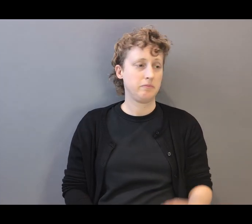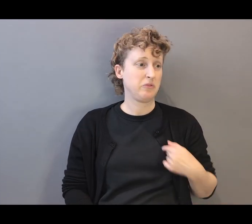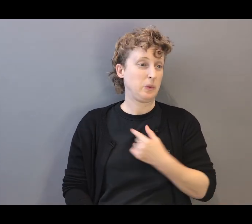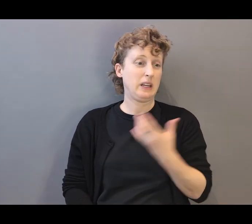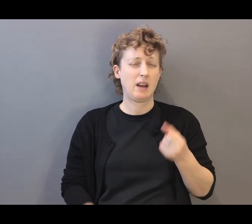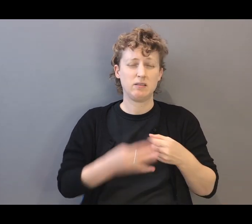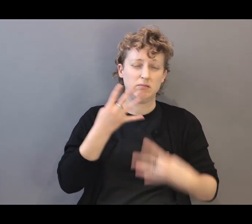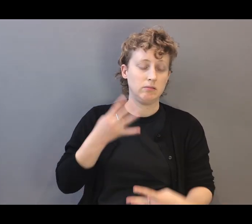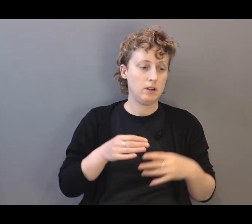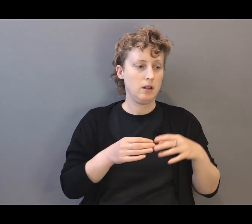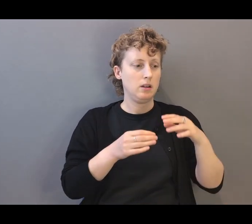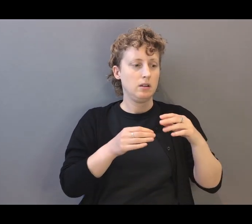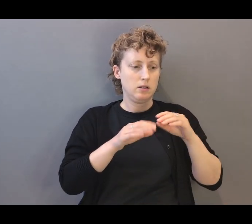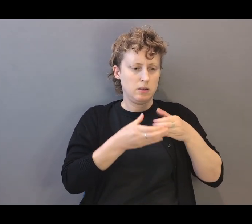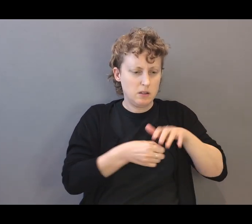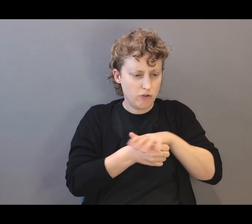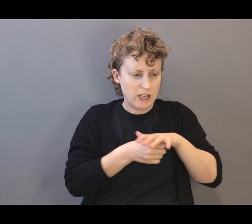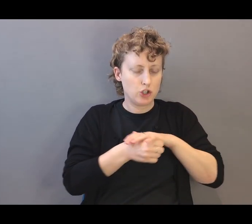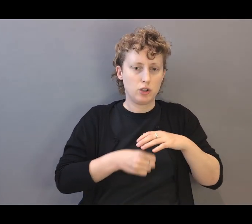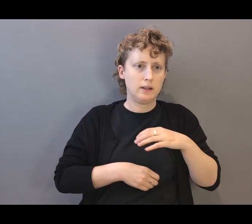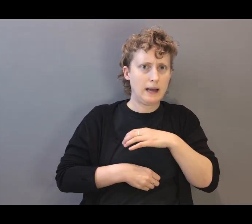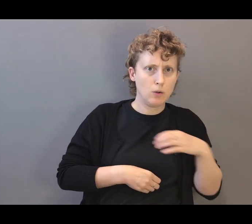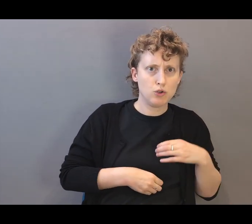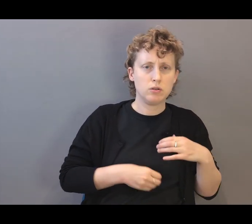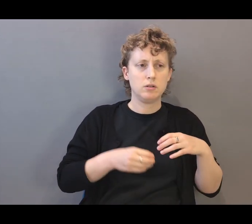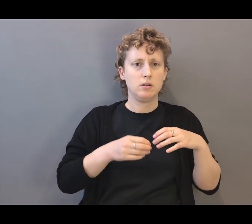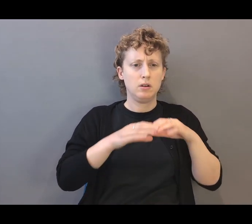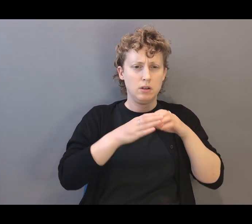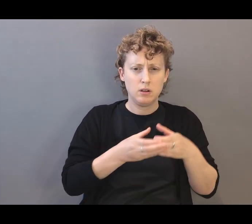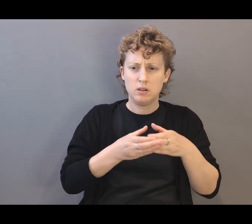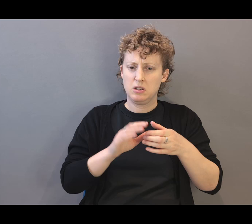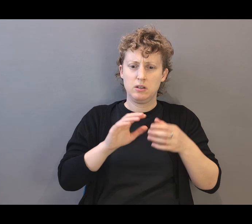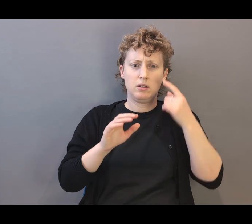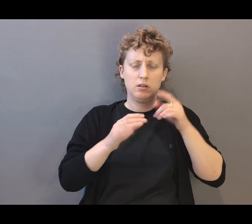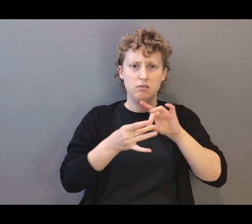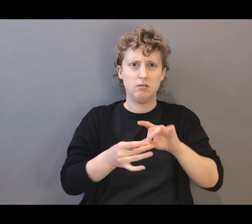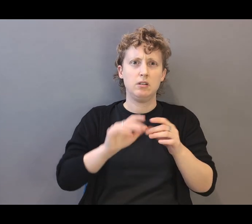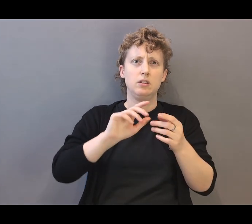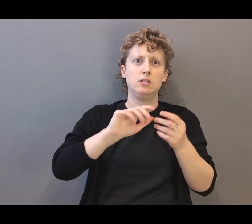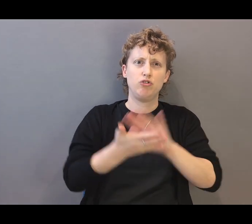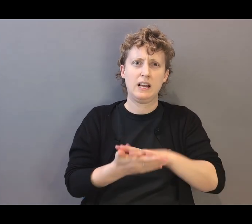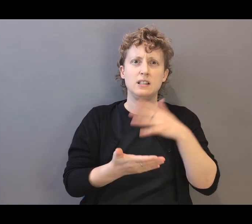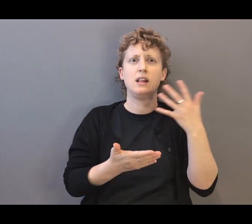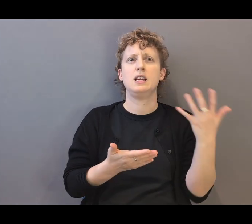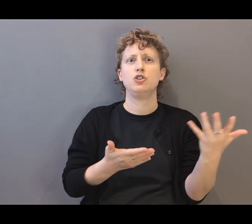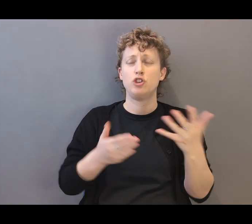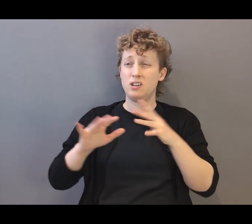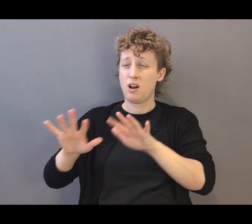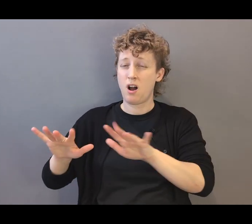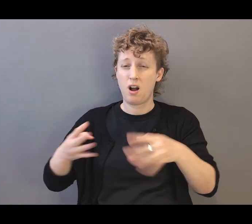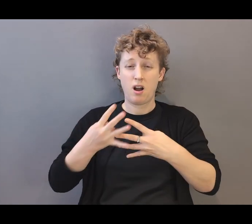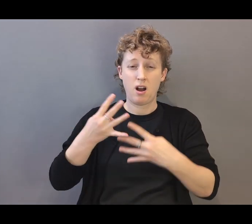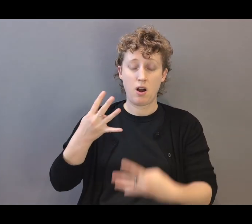committees, certification, translation, content updates of the body of knowledge and exams, and all of these activities are fully dependent